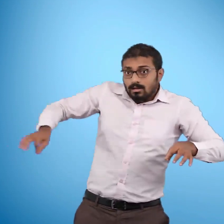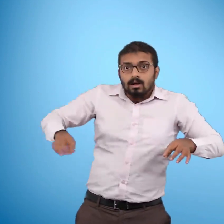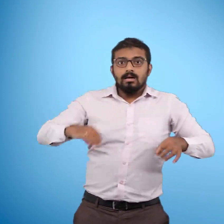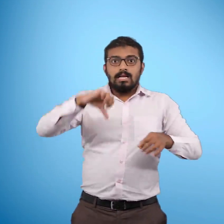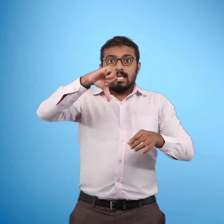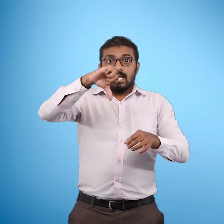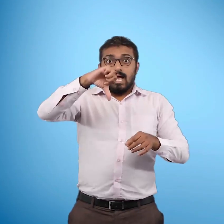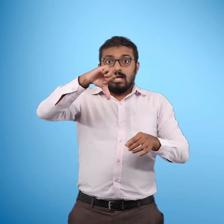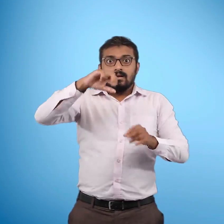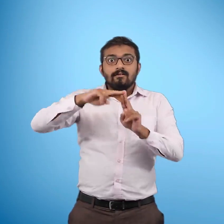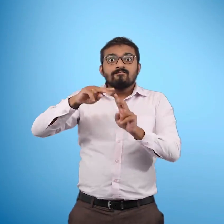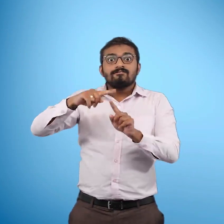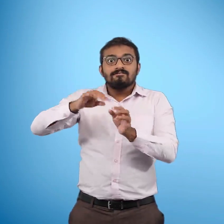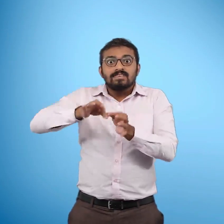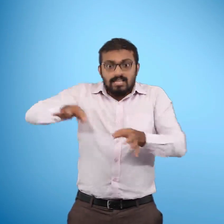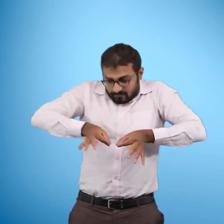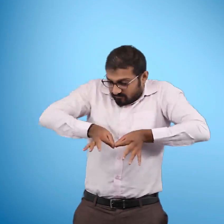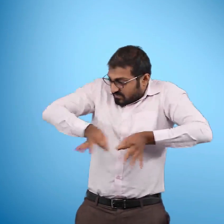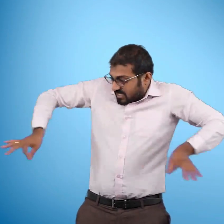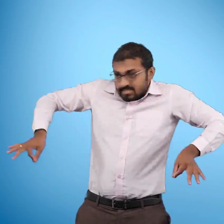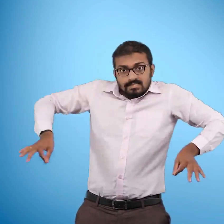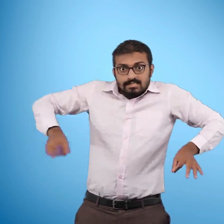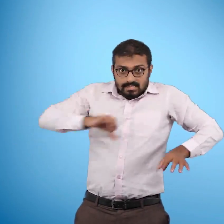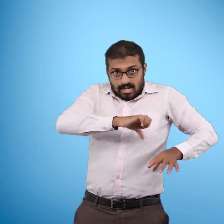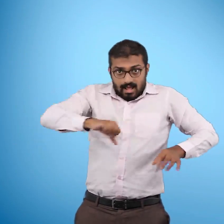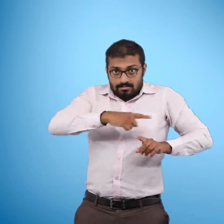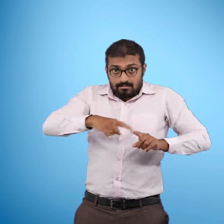The size of the room is 9 feet by 12 feet.